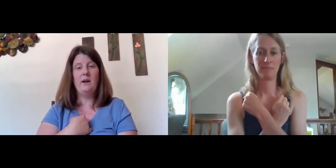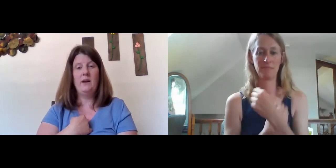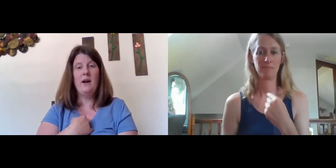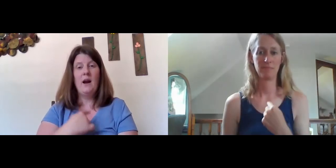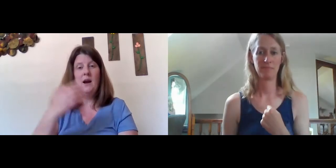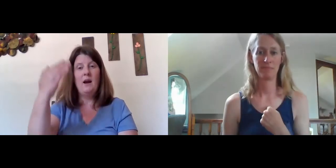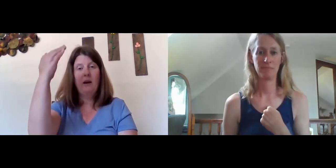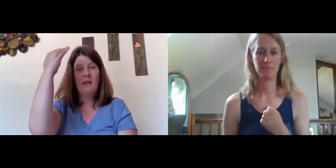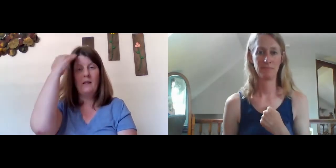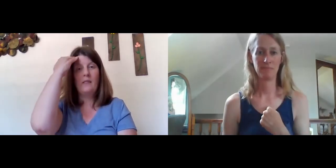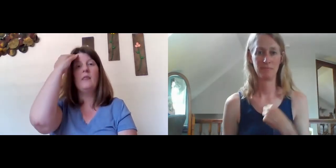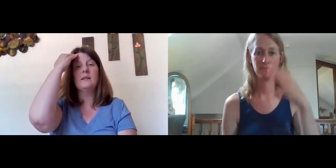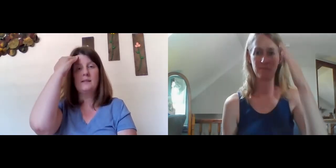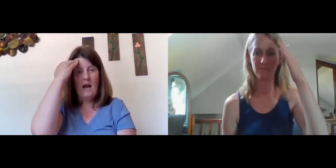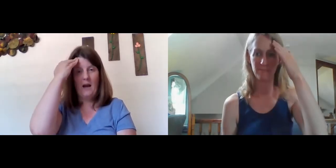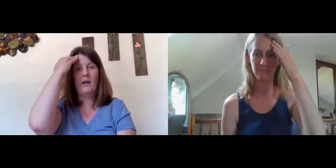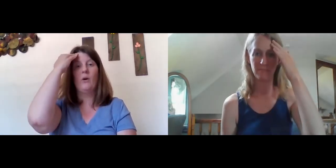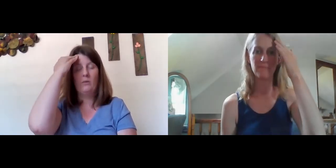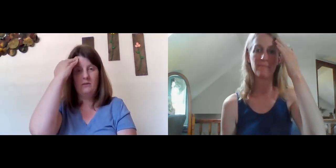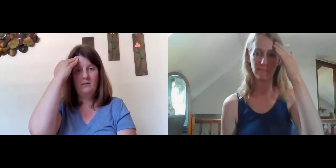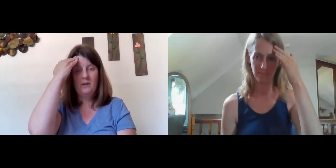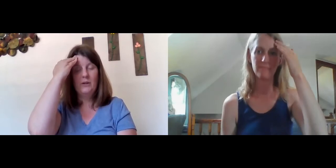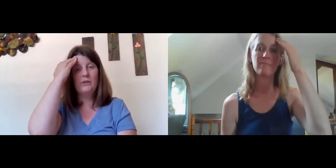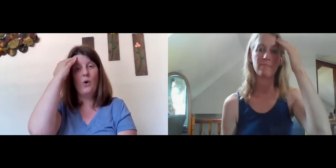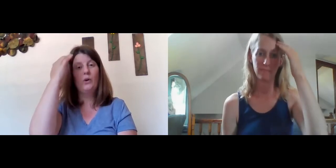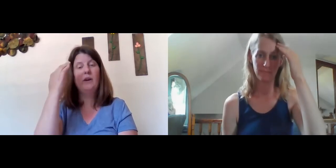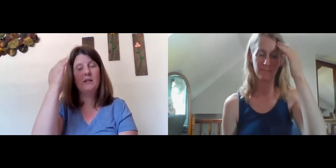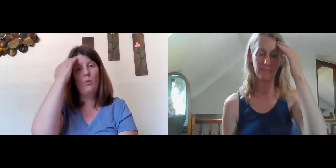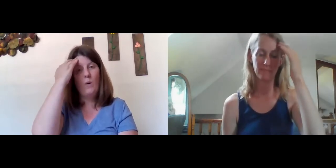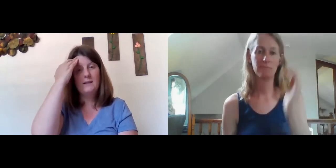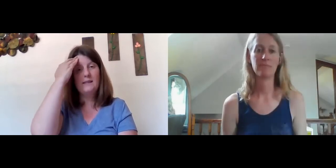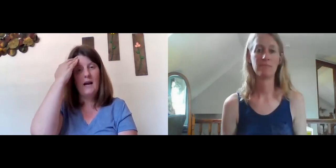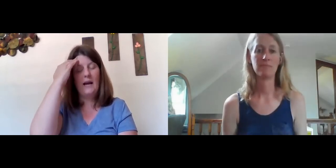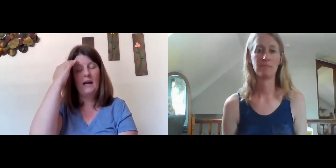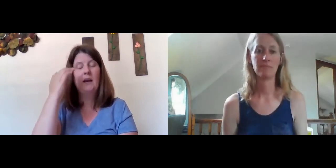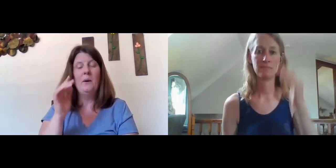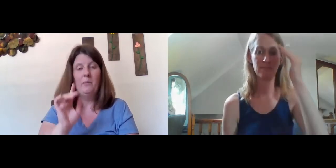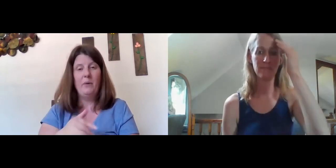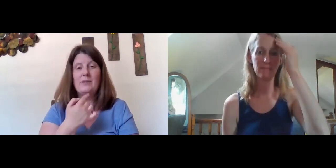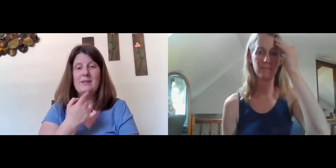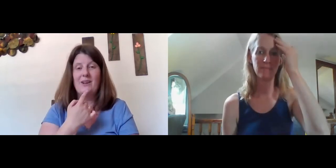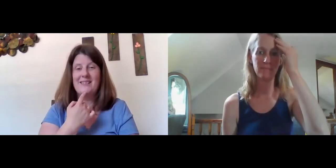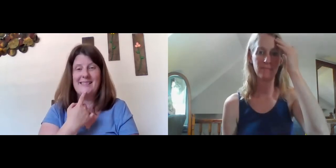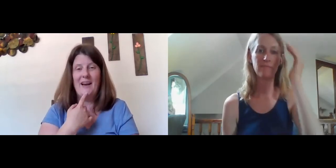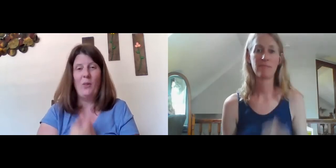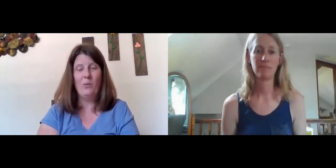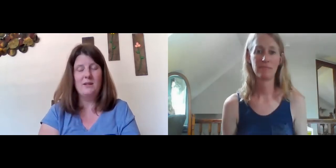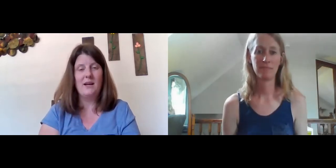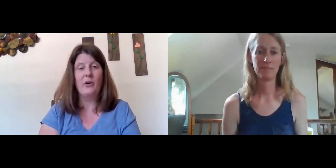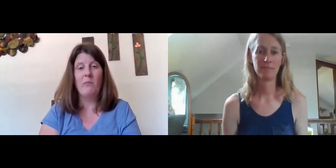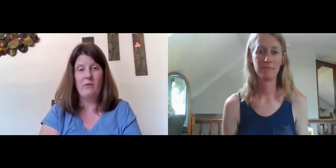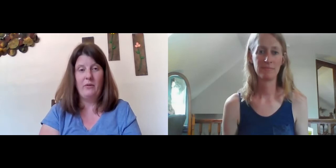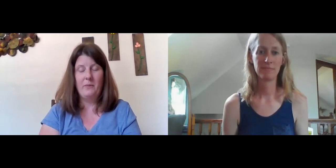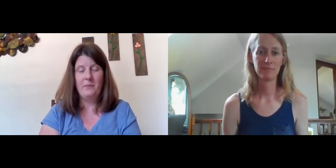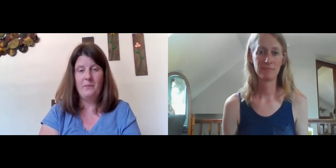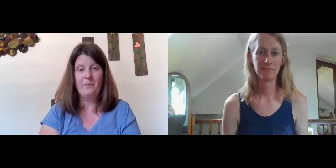me. This I know. So it's one sign, but you still have to say all the words on